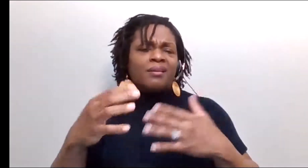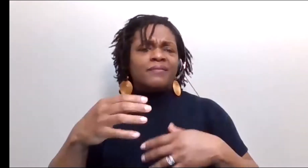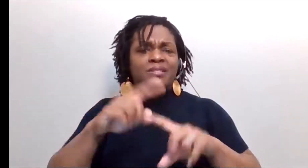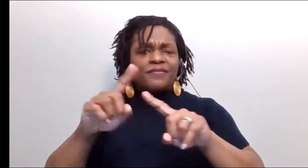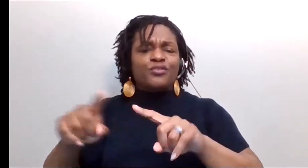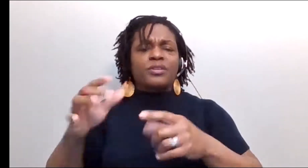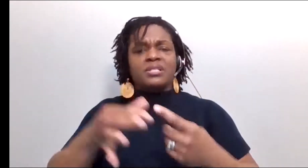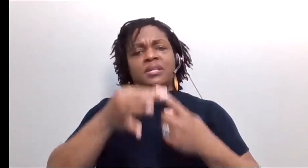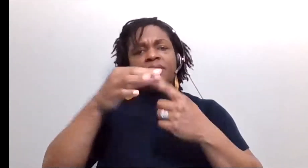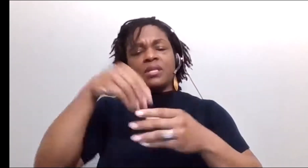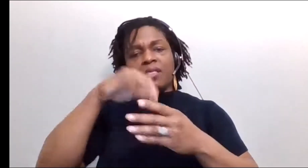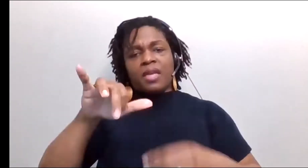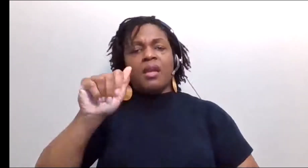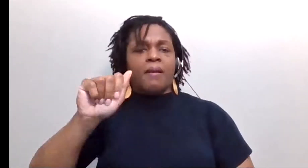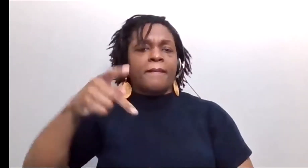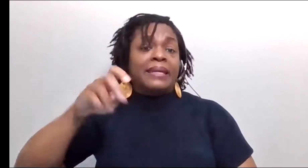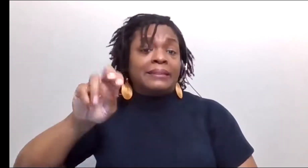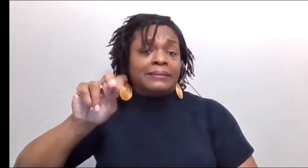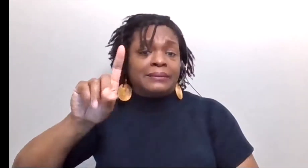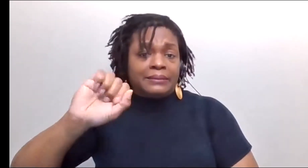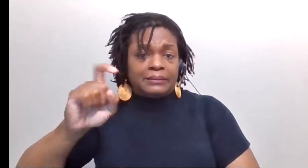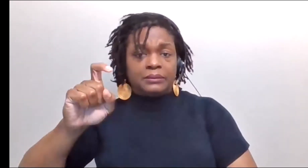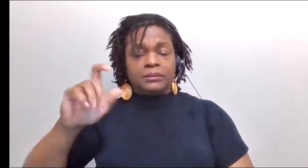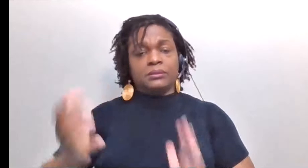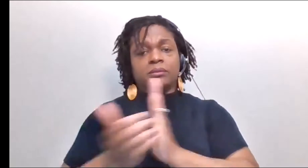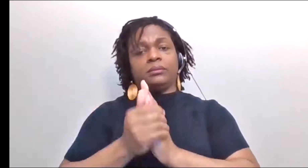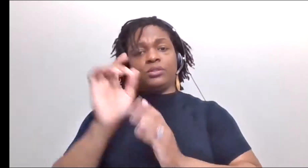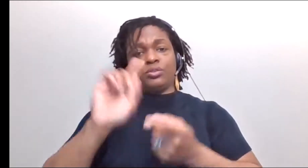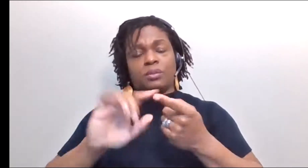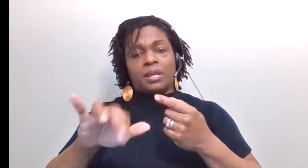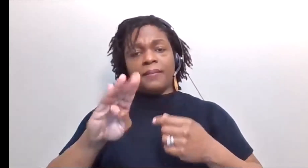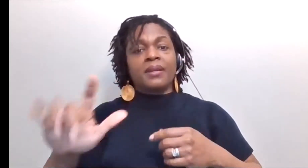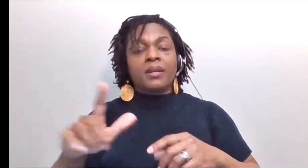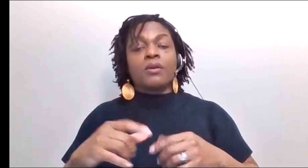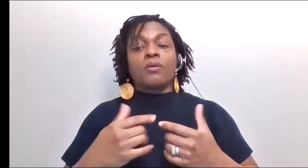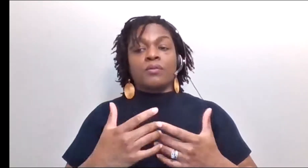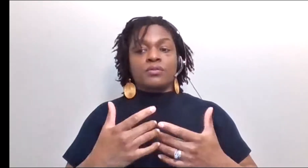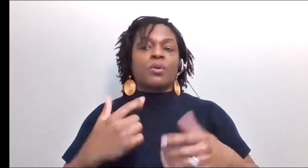at long term. Not saying that we're going to do them, just saying that we are looking at those.